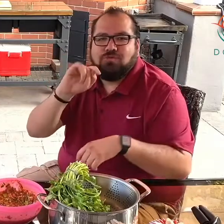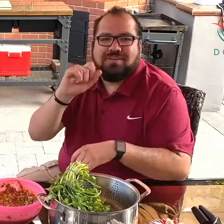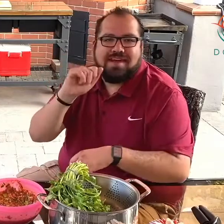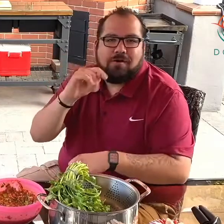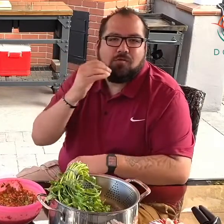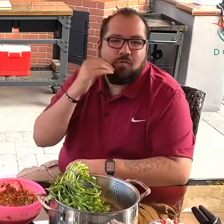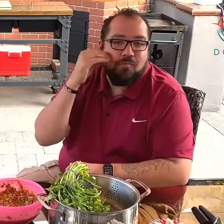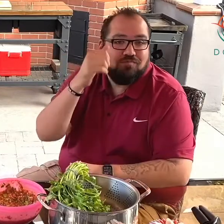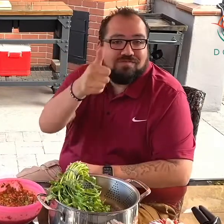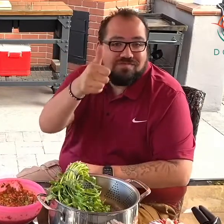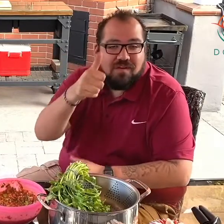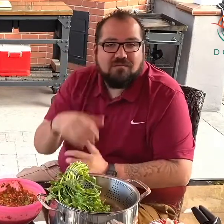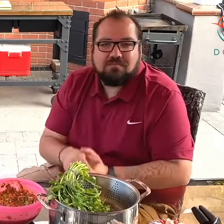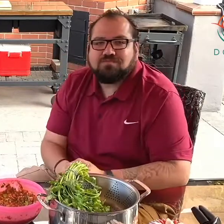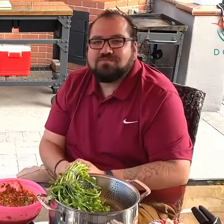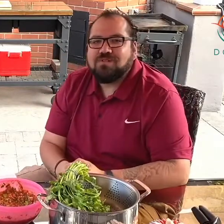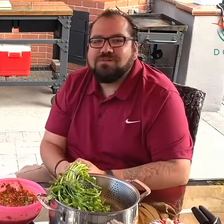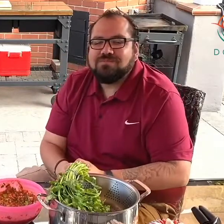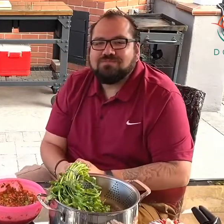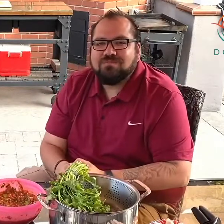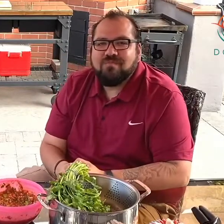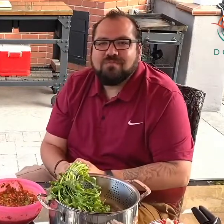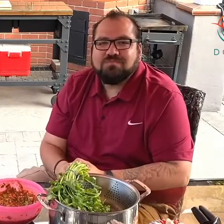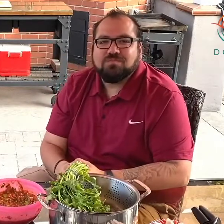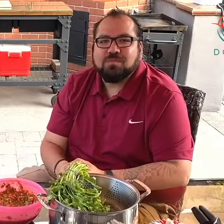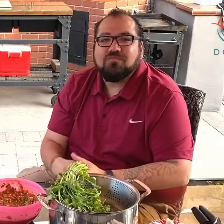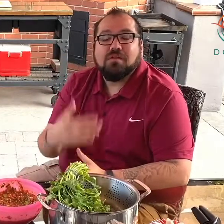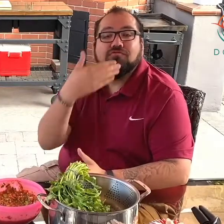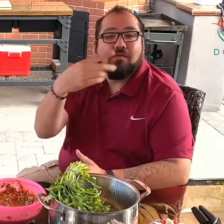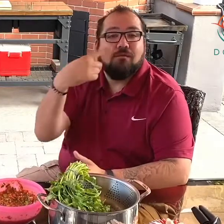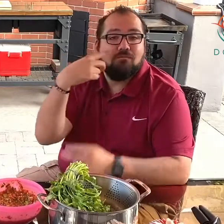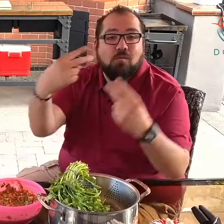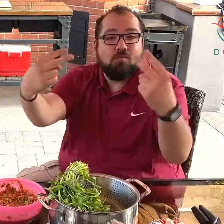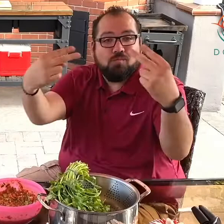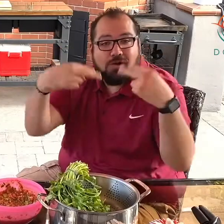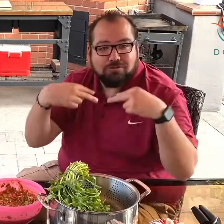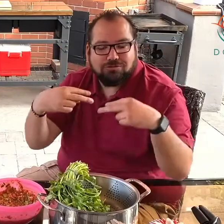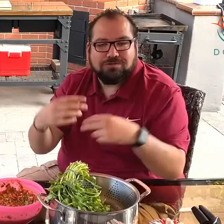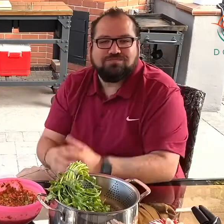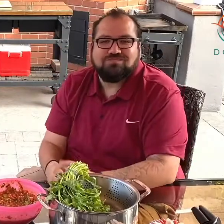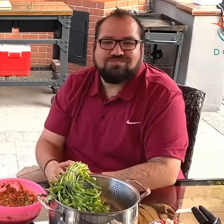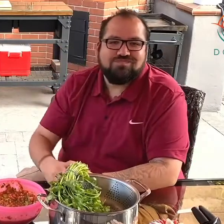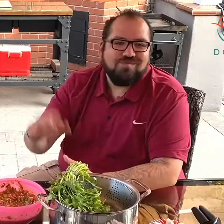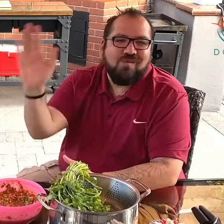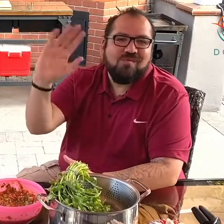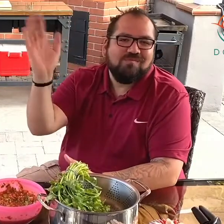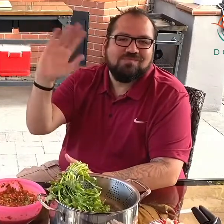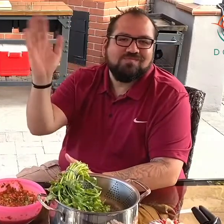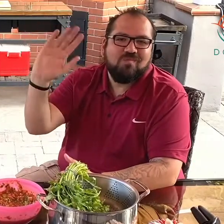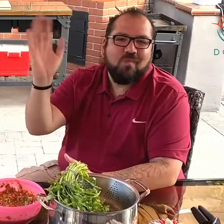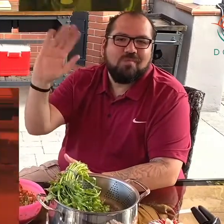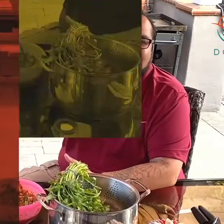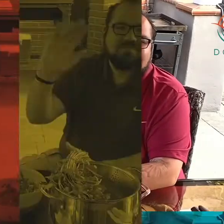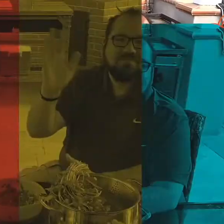Now you can do it at home yourself. Thank you for watching. Bye-bye.